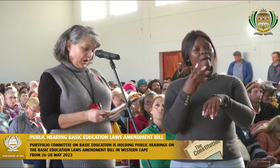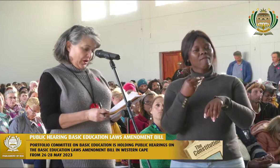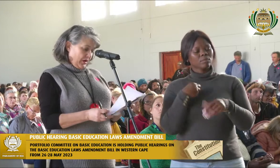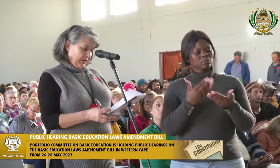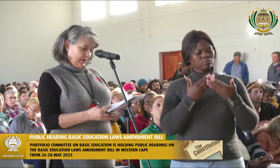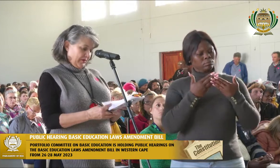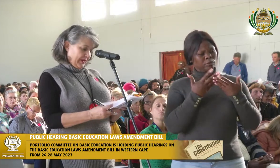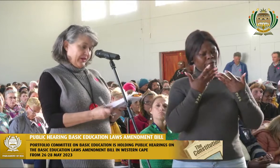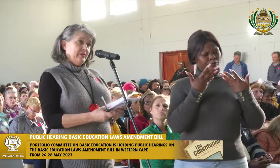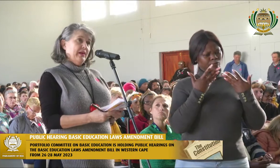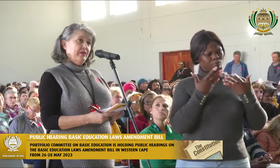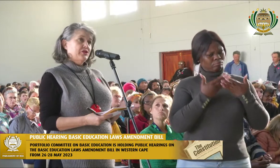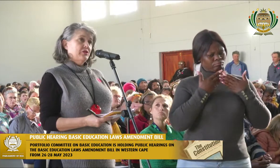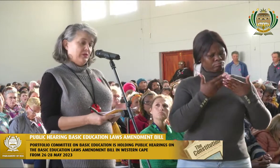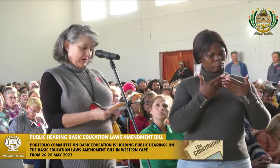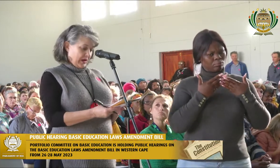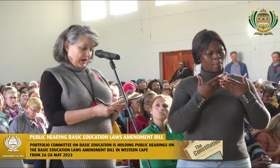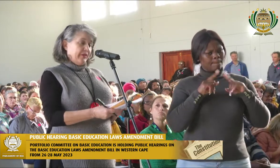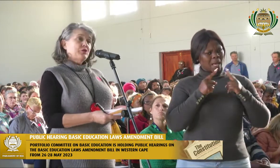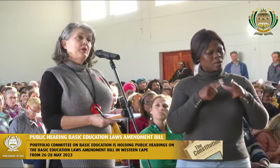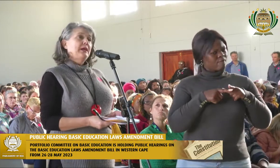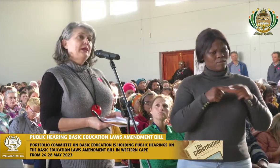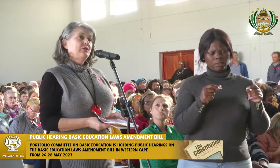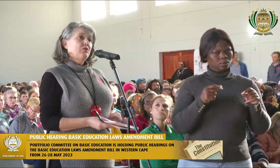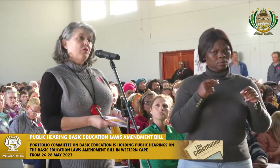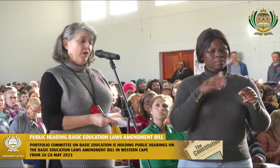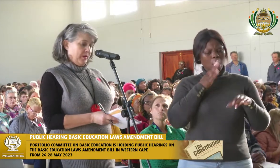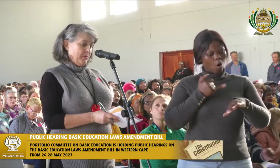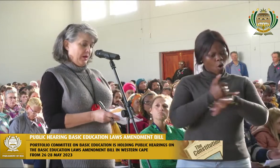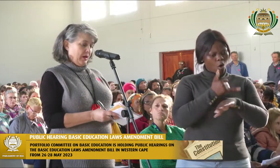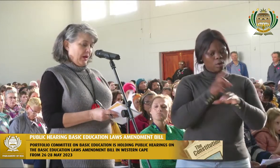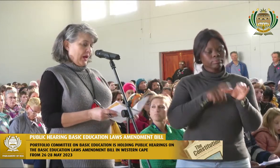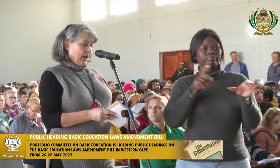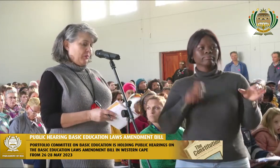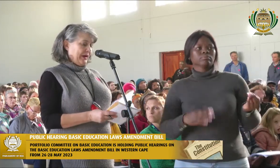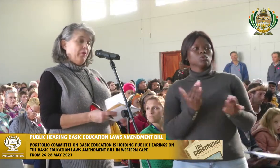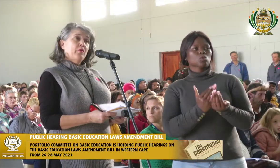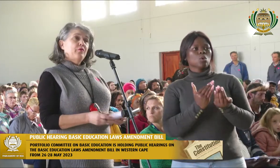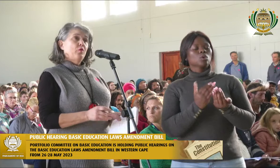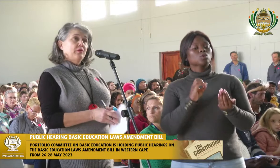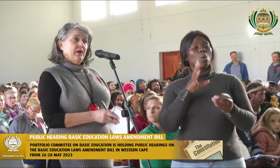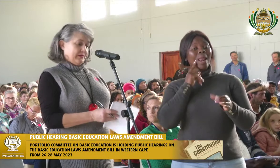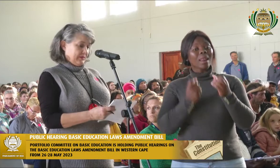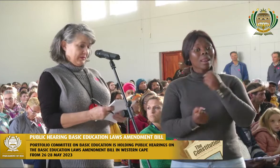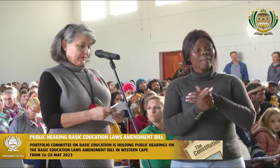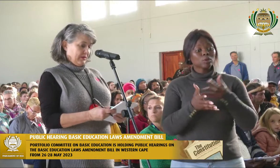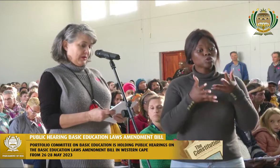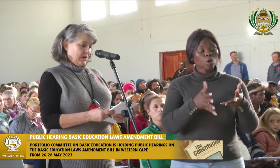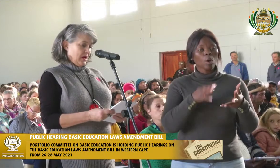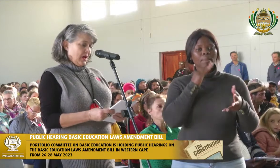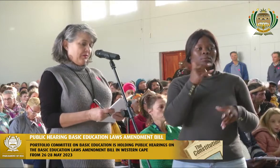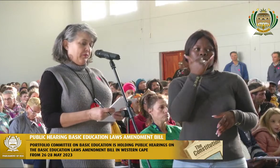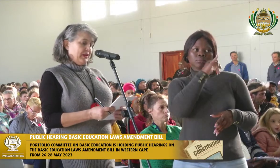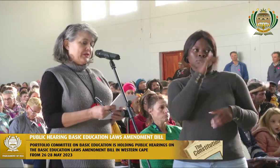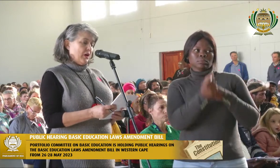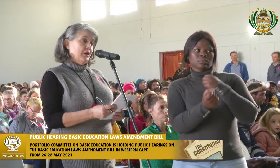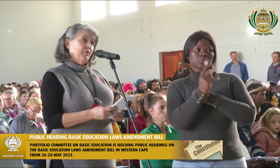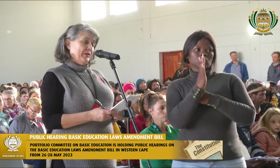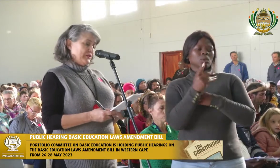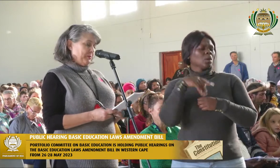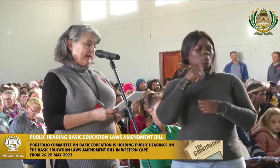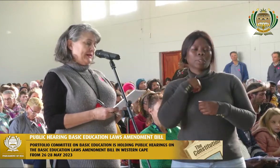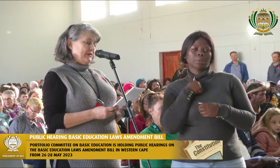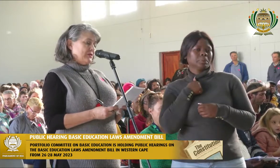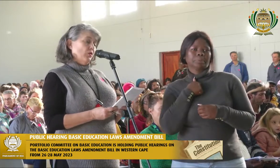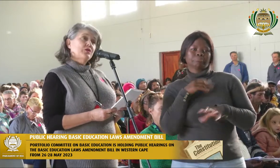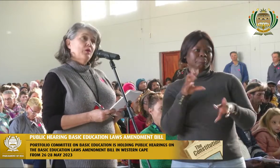school earlier than they should. This will lead to crime, and we cannot afford that. The rezoning